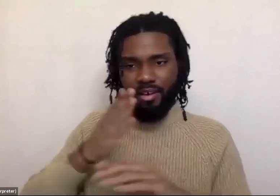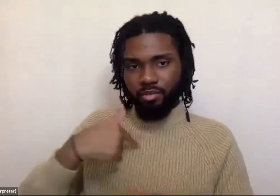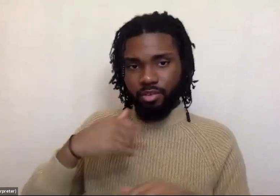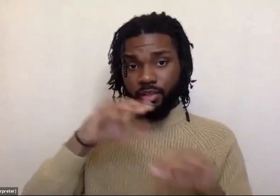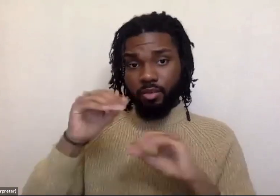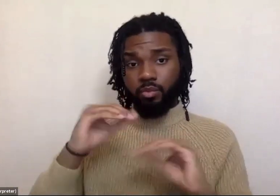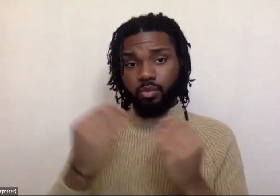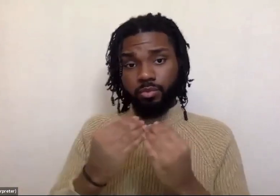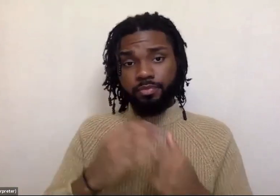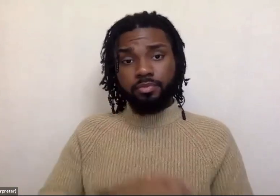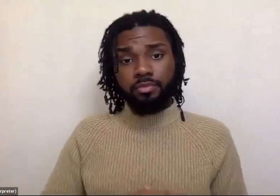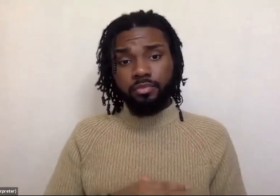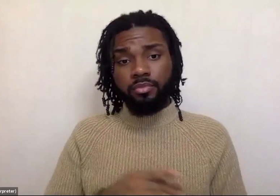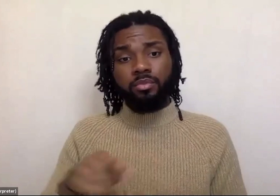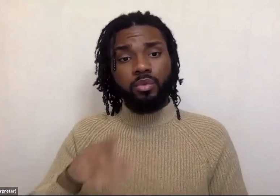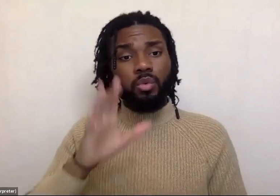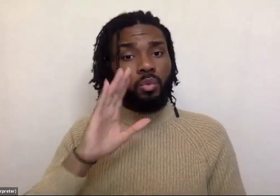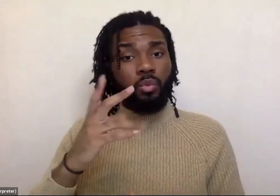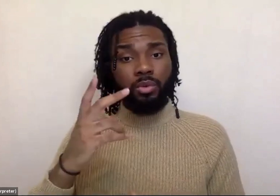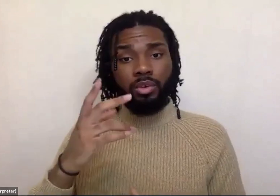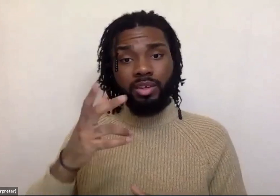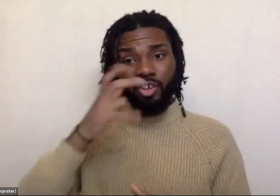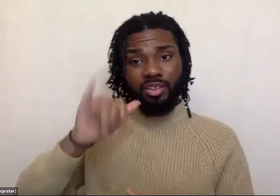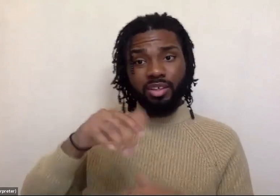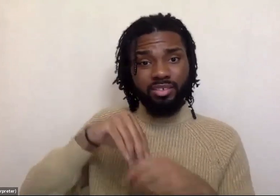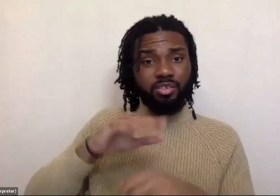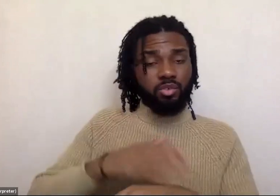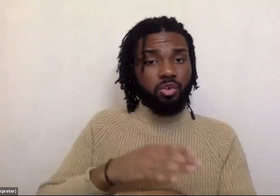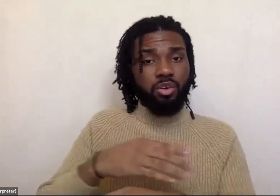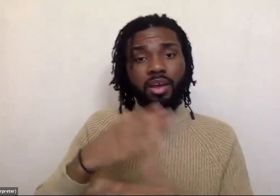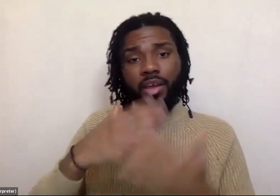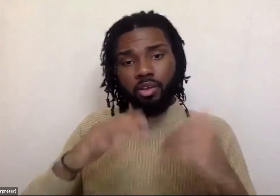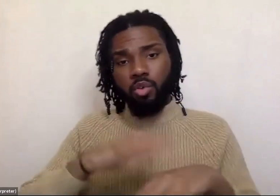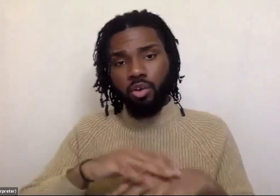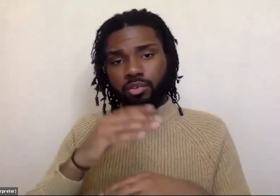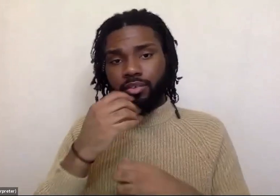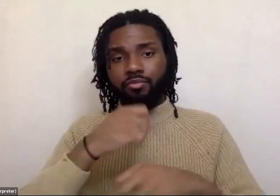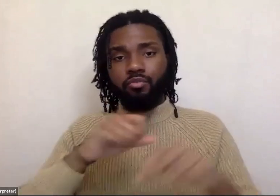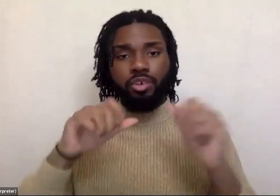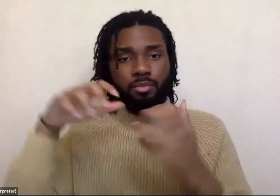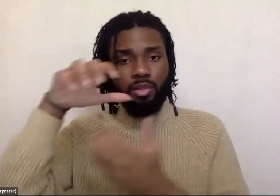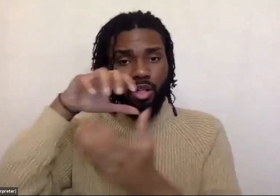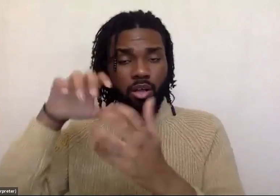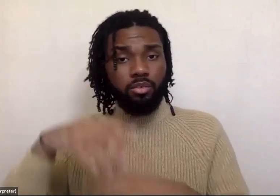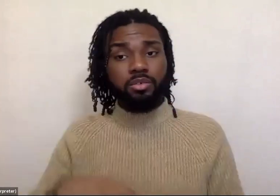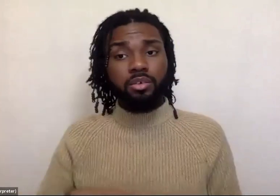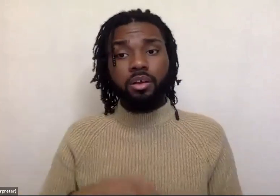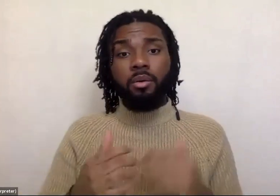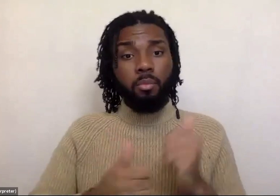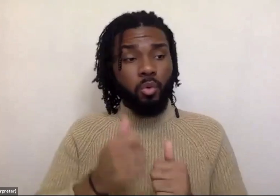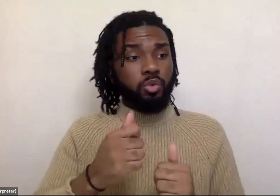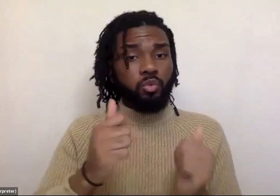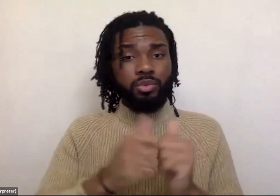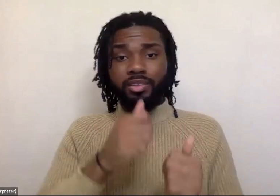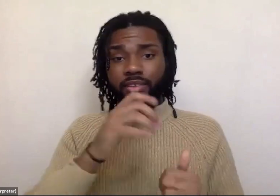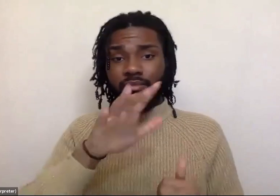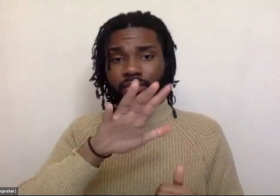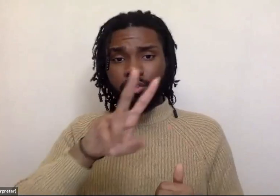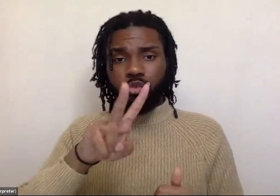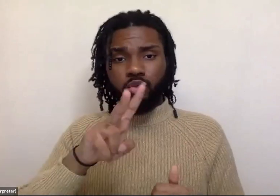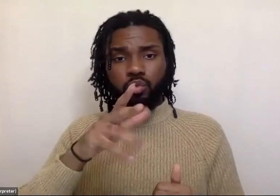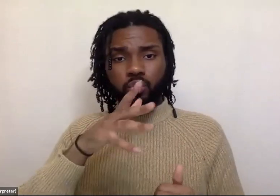And you will hear it in Hands on the Freedom Plow. Most of the Black women who are in that 52 women anthology,